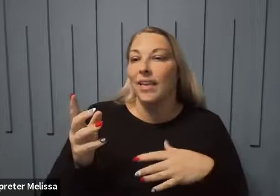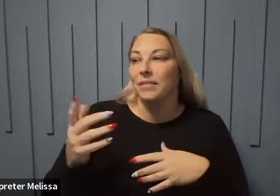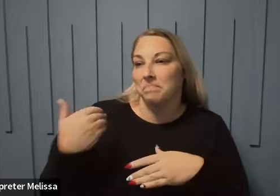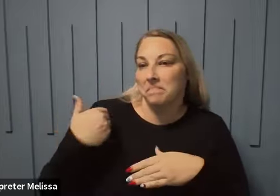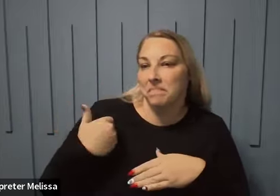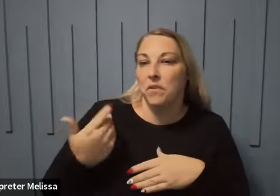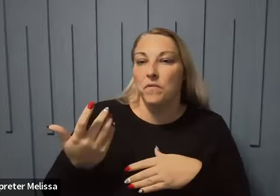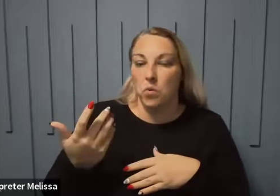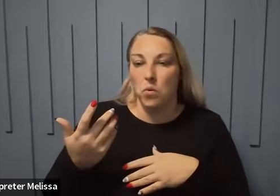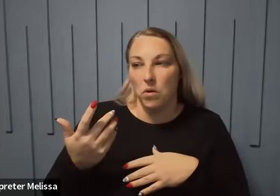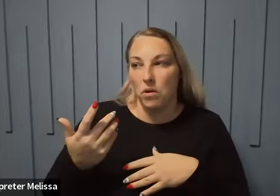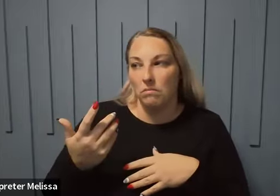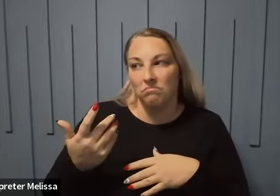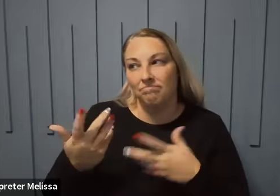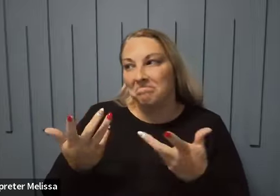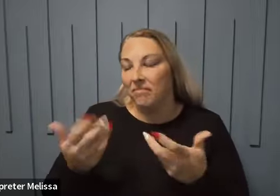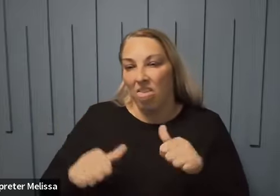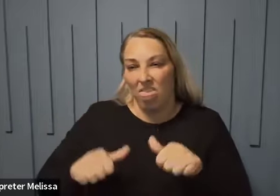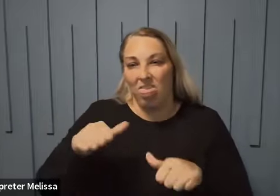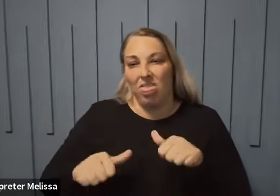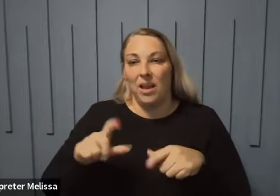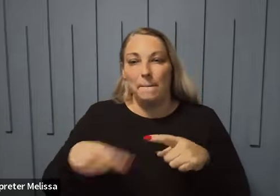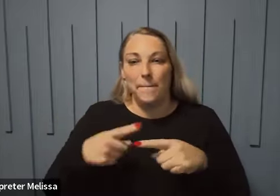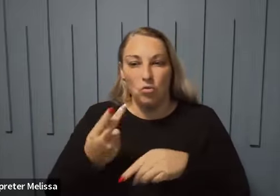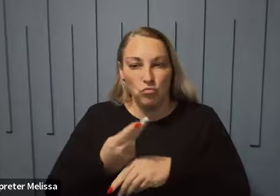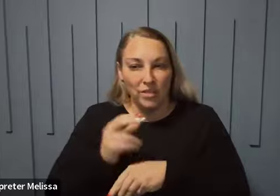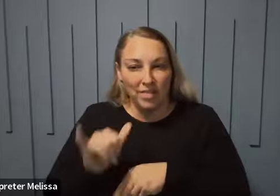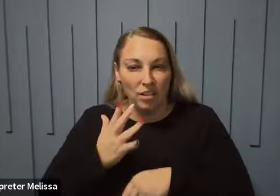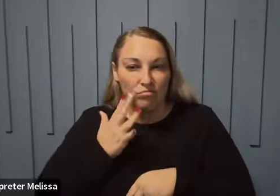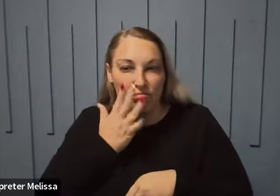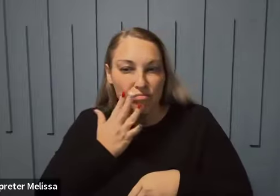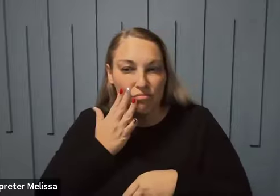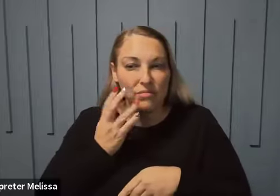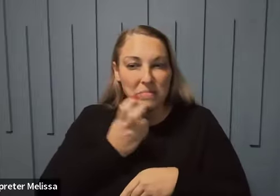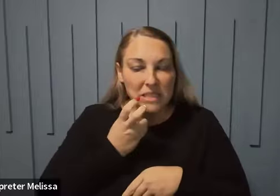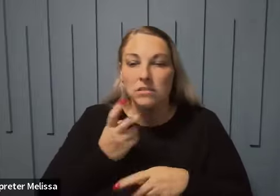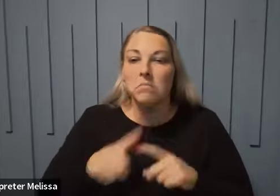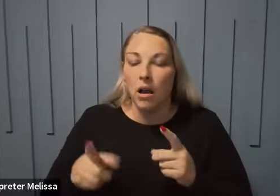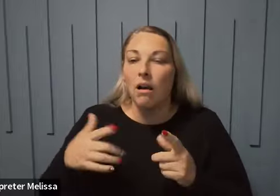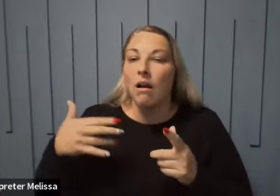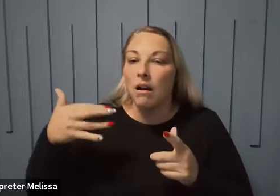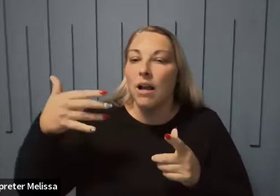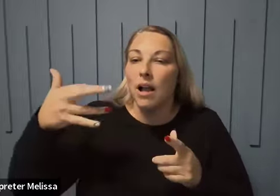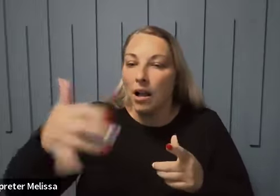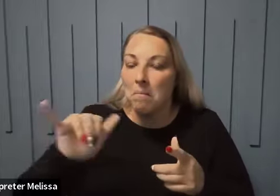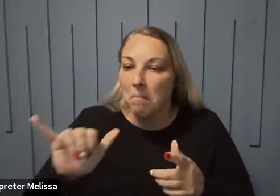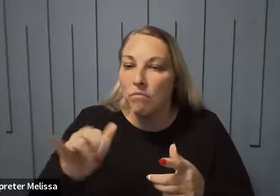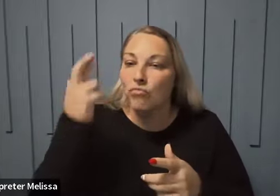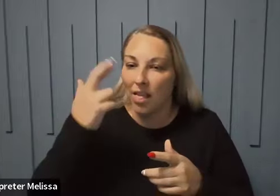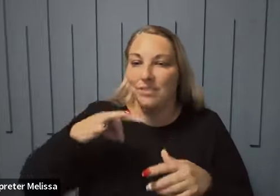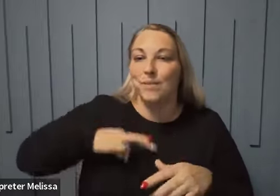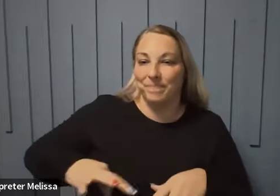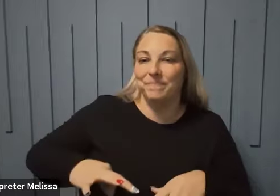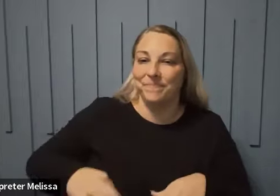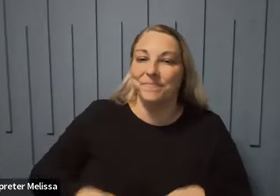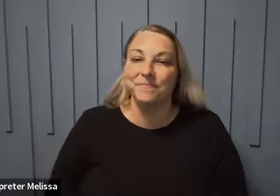so big on the idea in the beginning either, but eventually I did come around to how it could benefit the students that we're